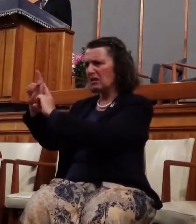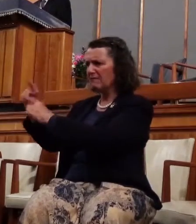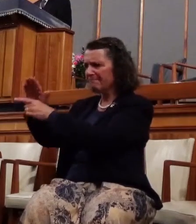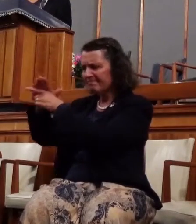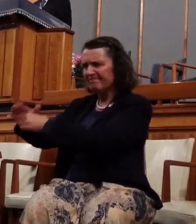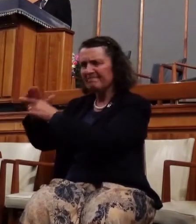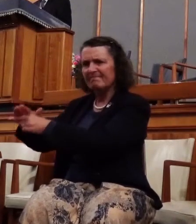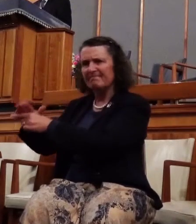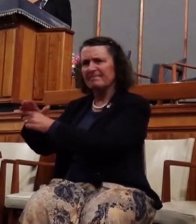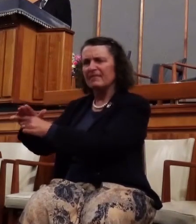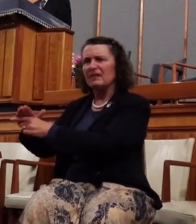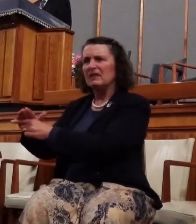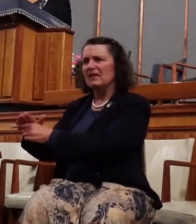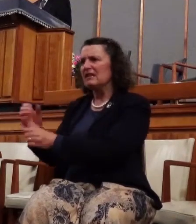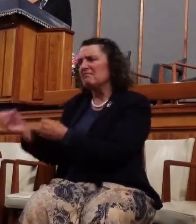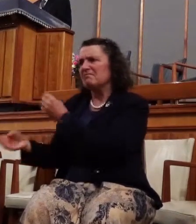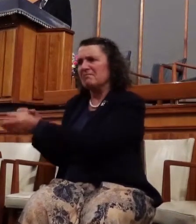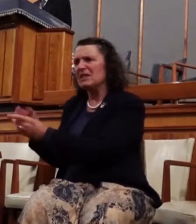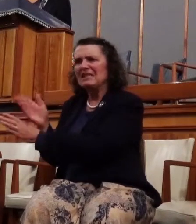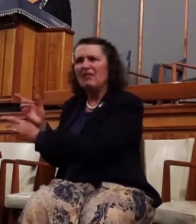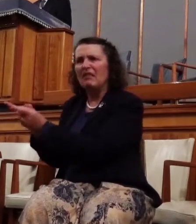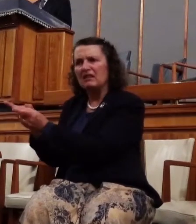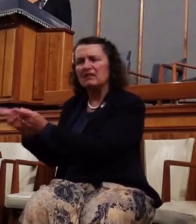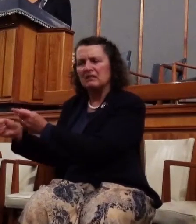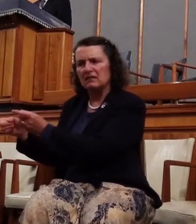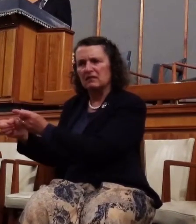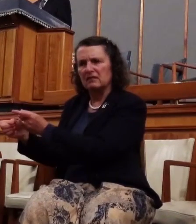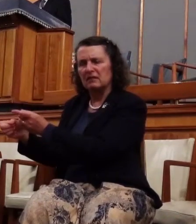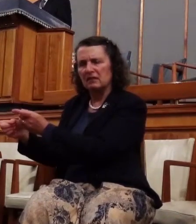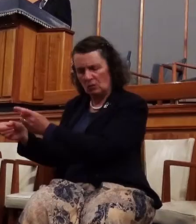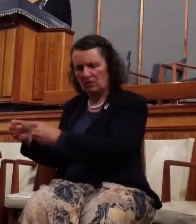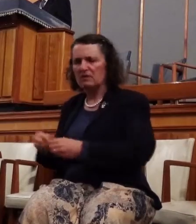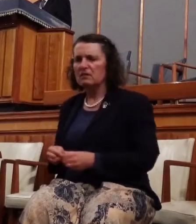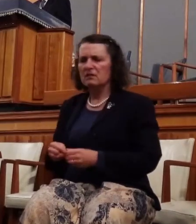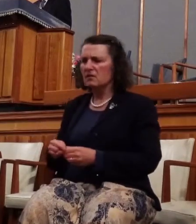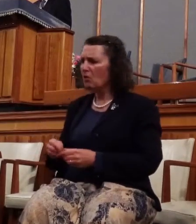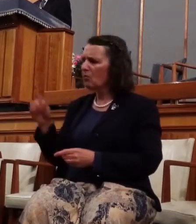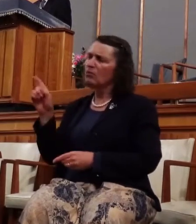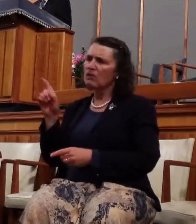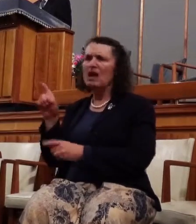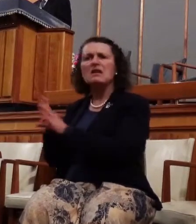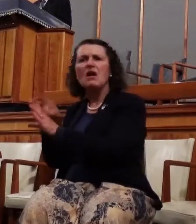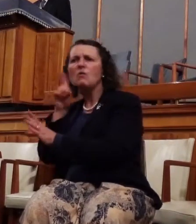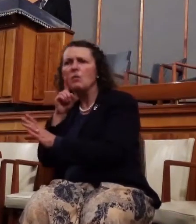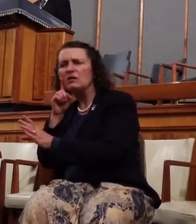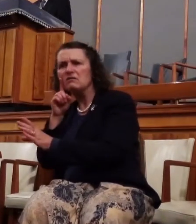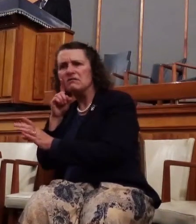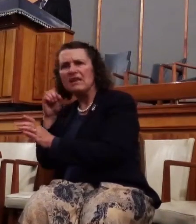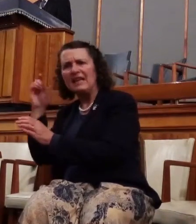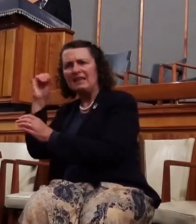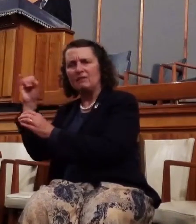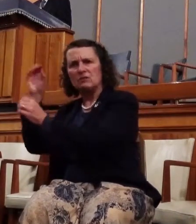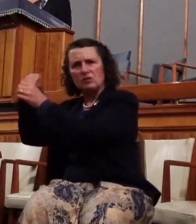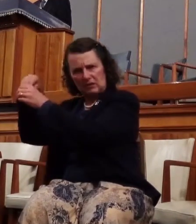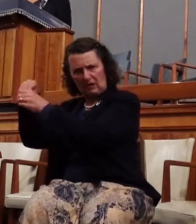same followed on and asked and cried, saying, These men are the servants of the Most High God, which show